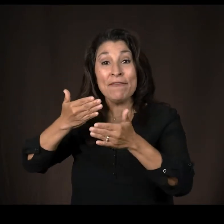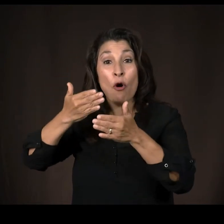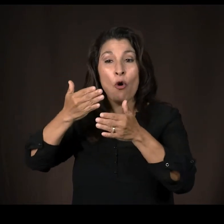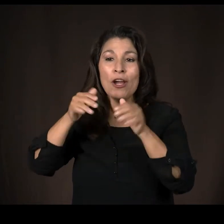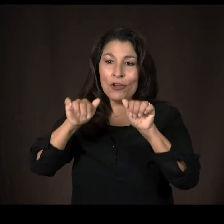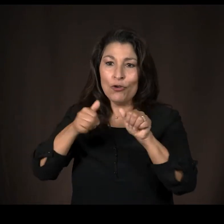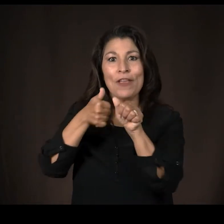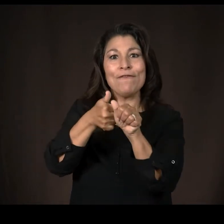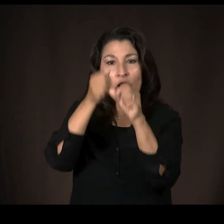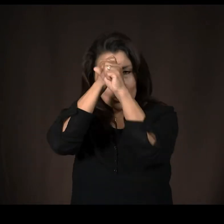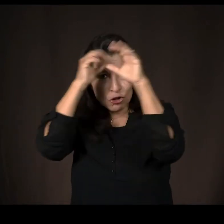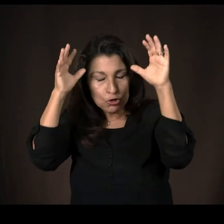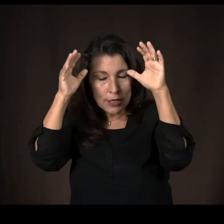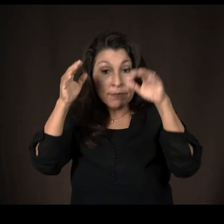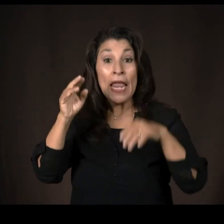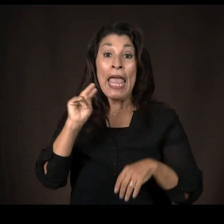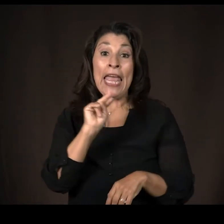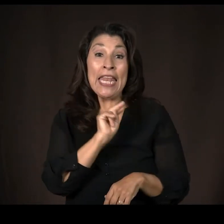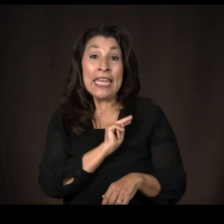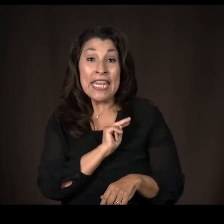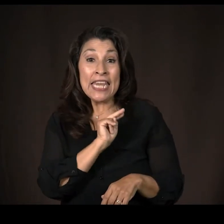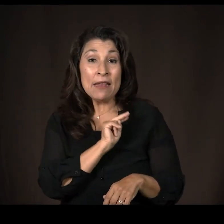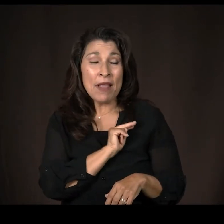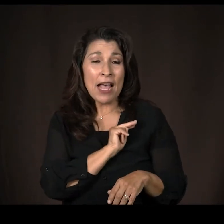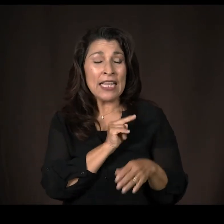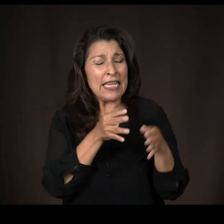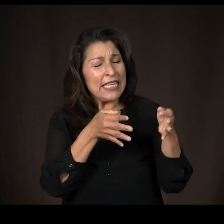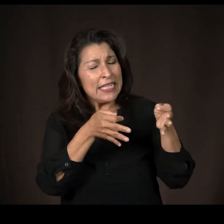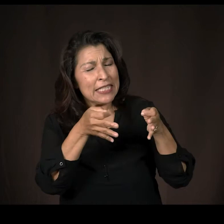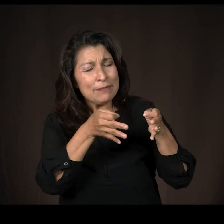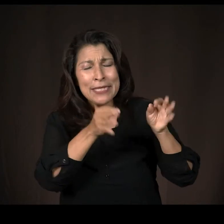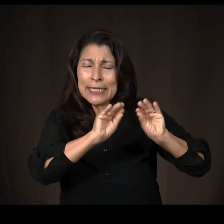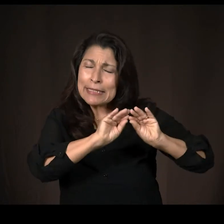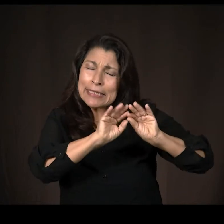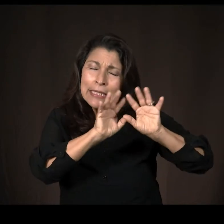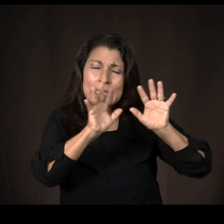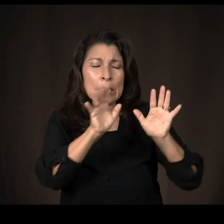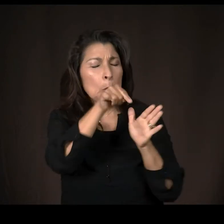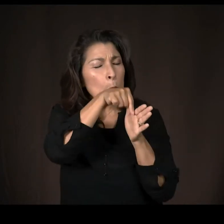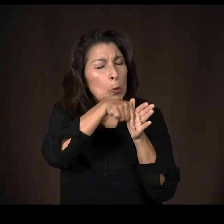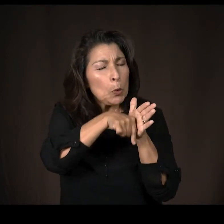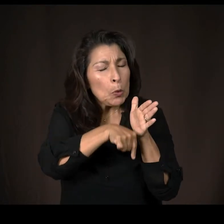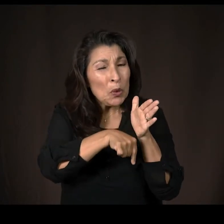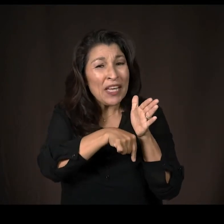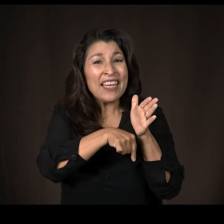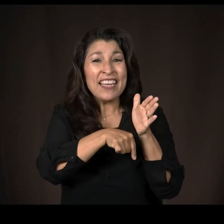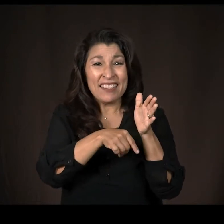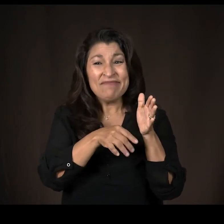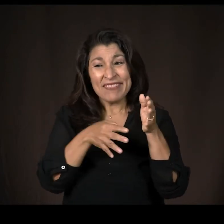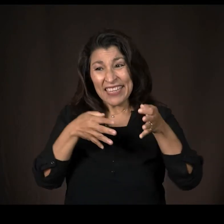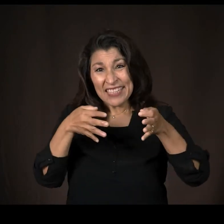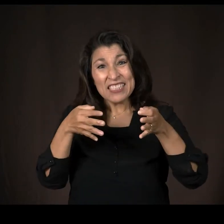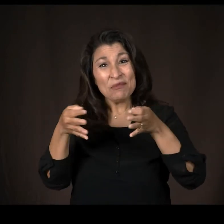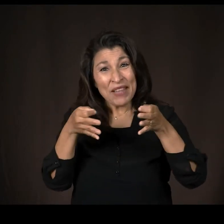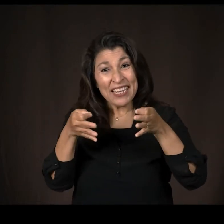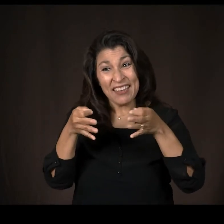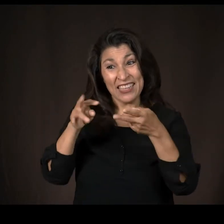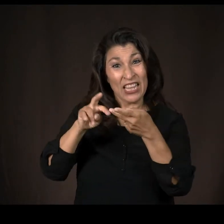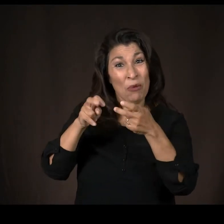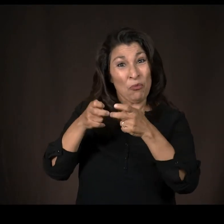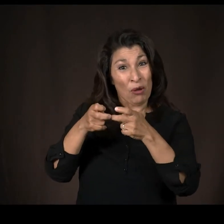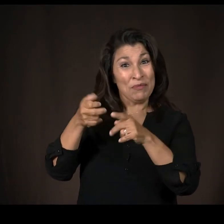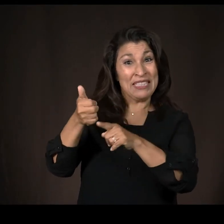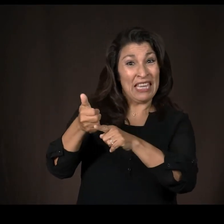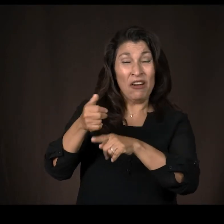picture. Nehemiah graphically and dramatically painted a picture of how bad the problem was. Remember, these